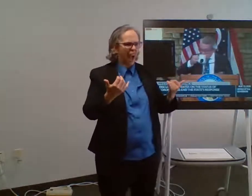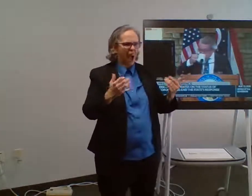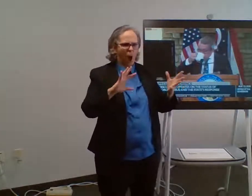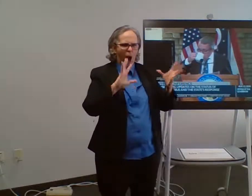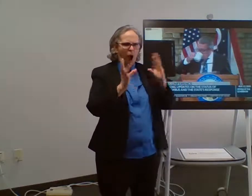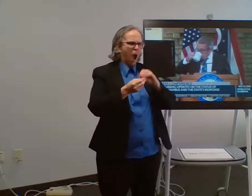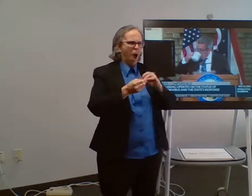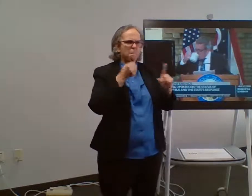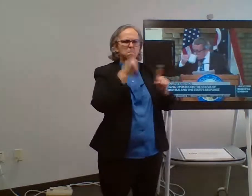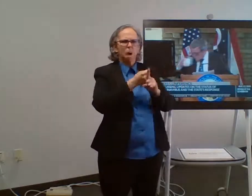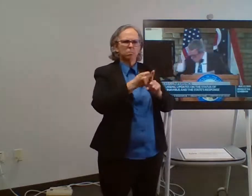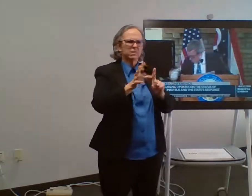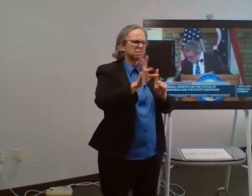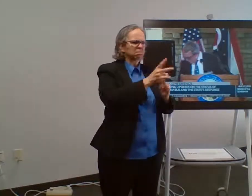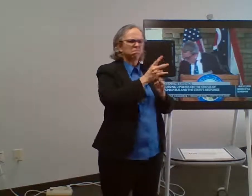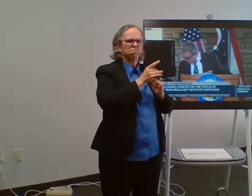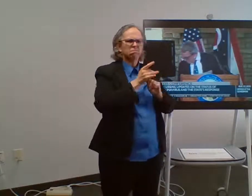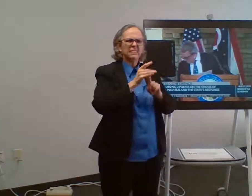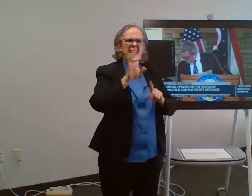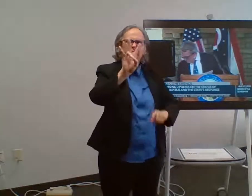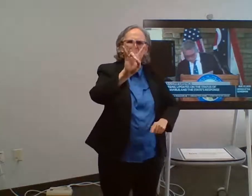positive.